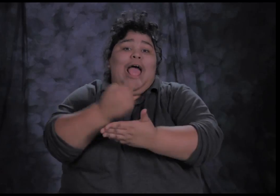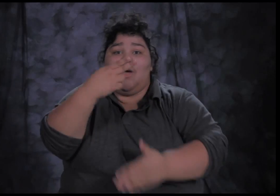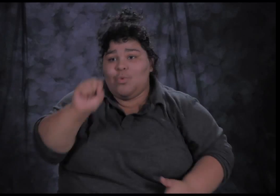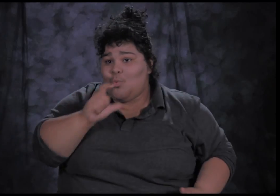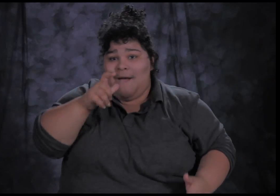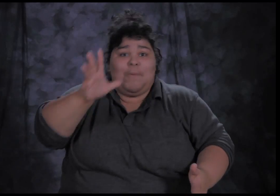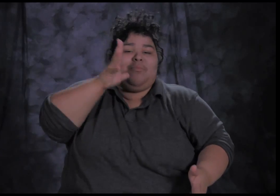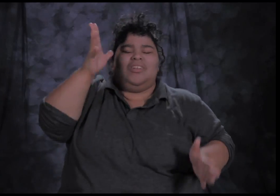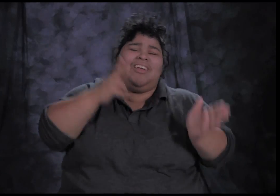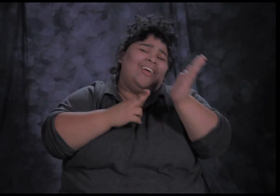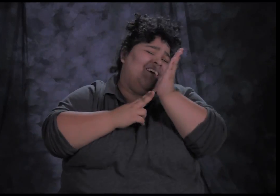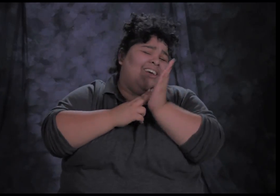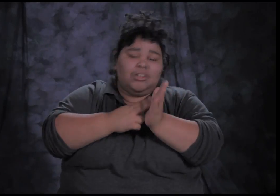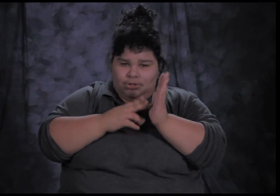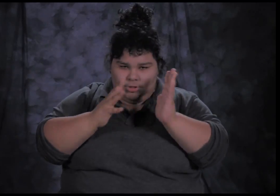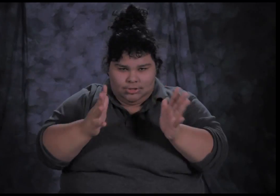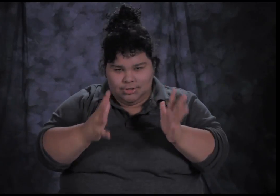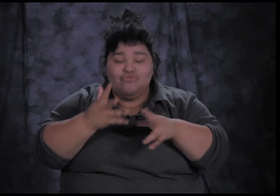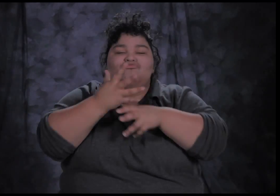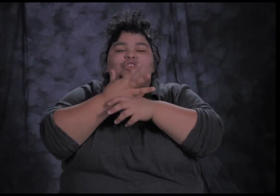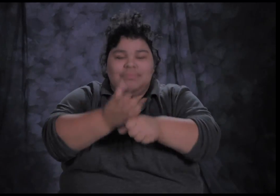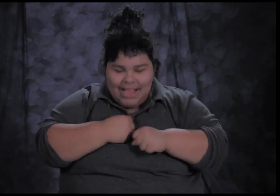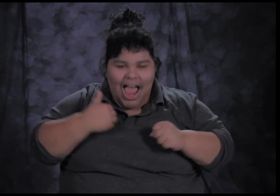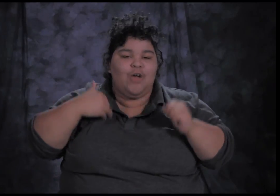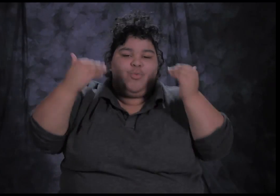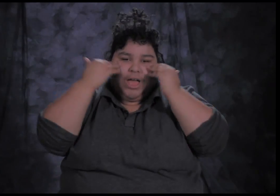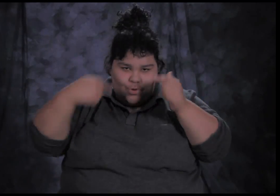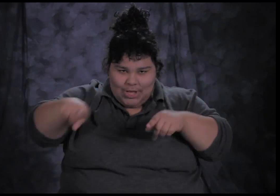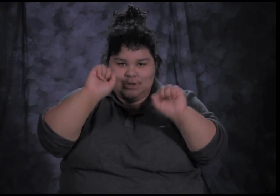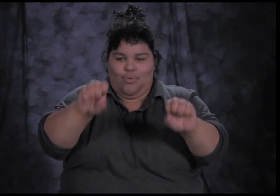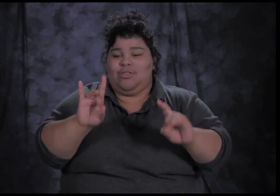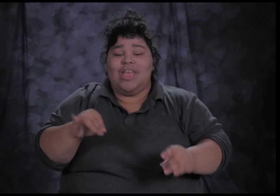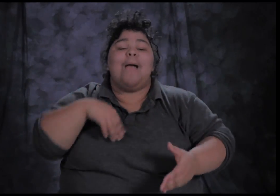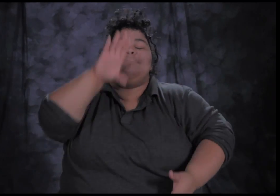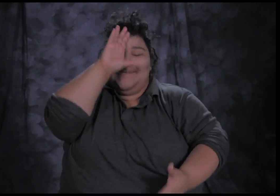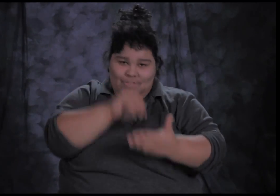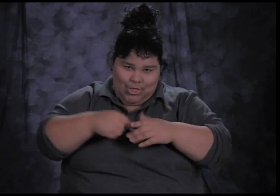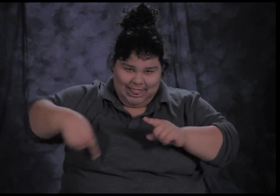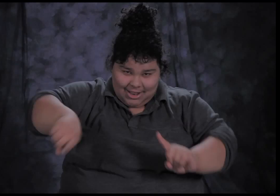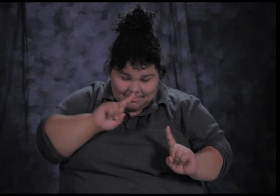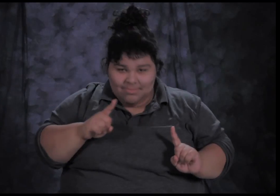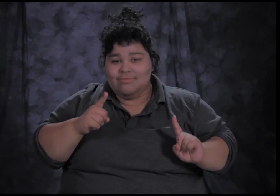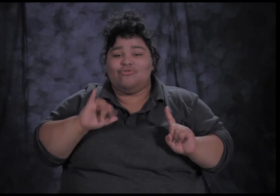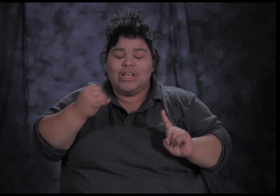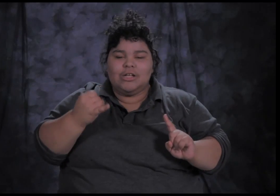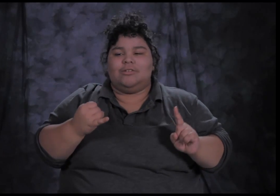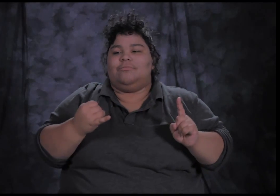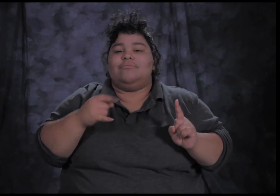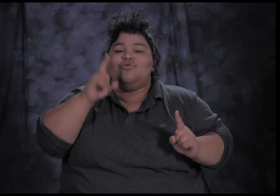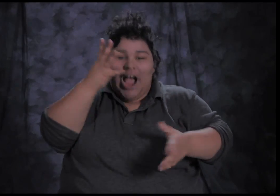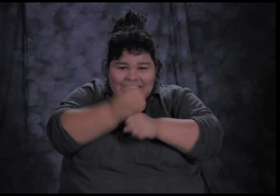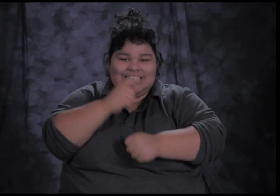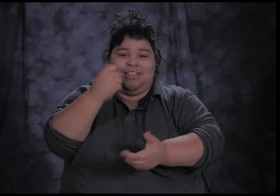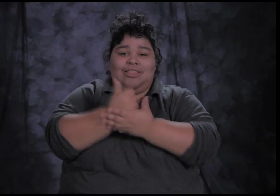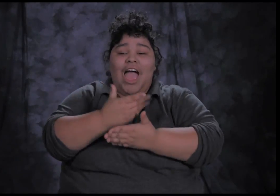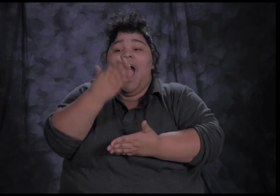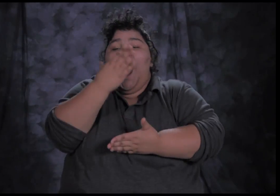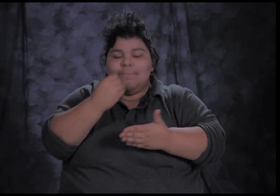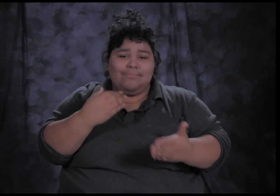school, or they're an orphan and have no family. This is how we talk. But I just want to say, believe in yourself and